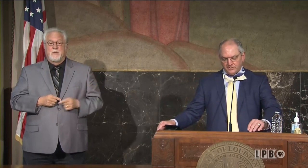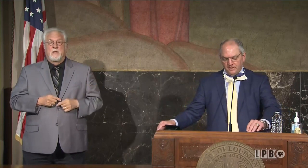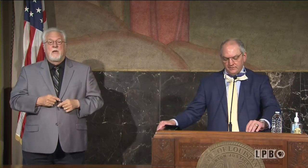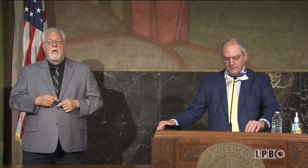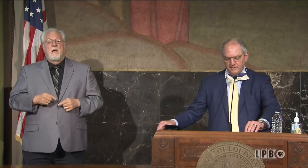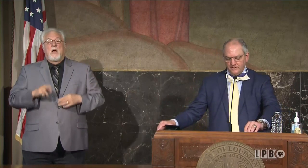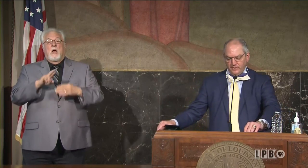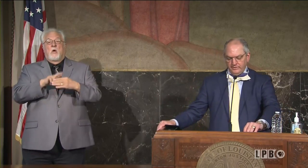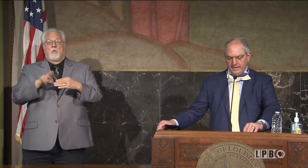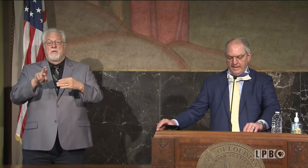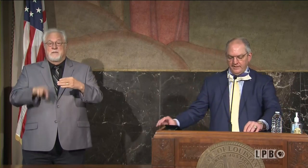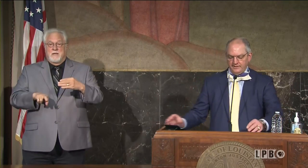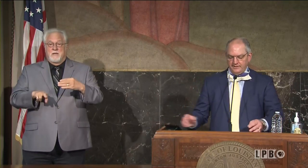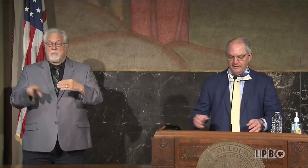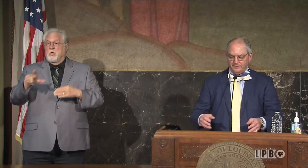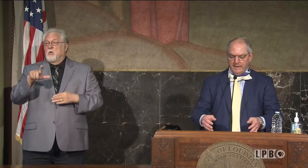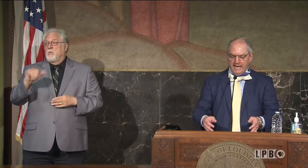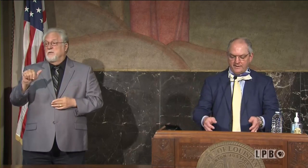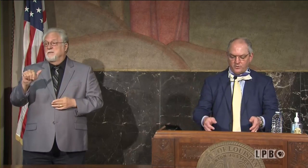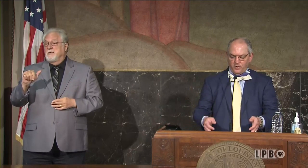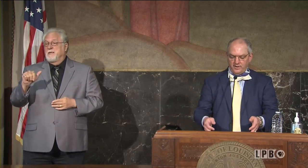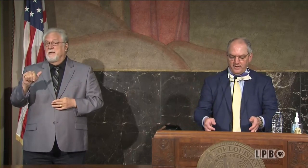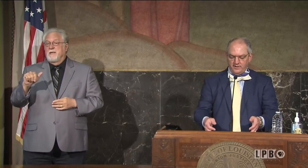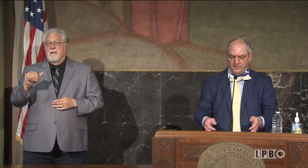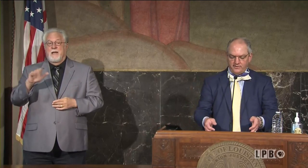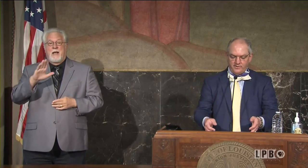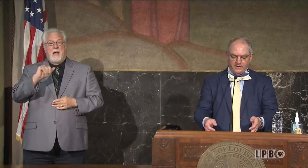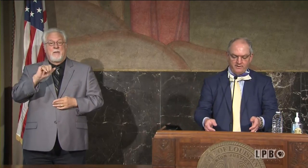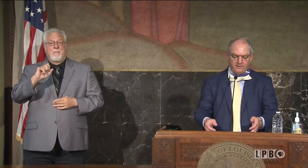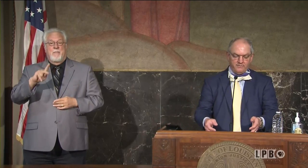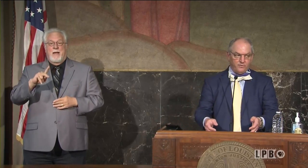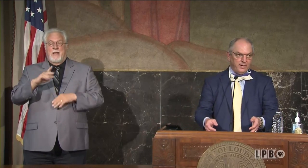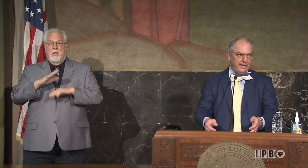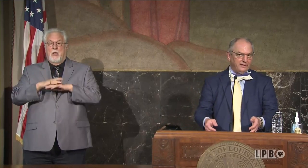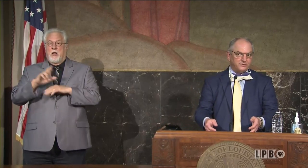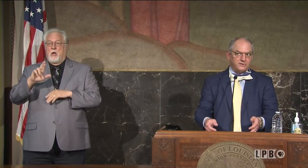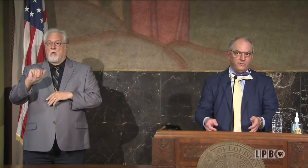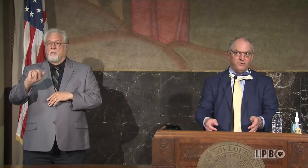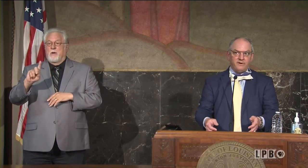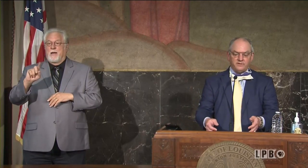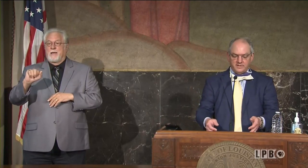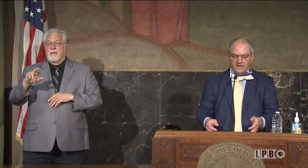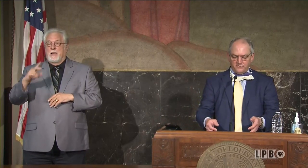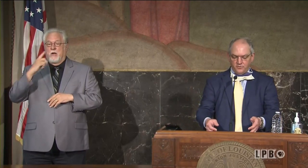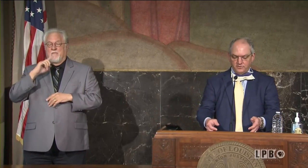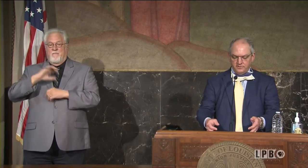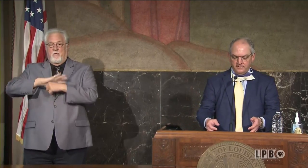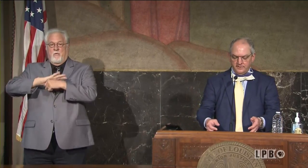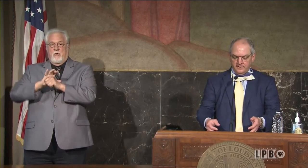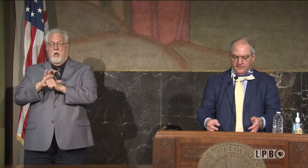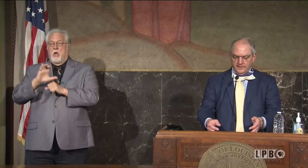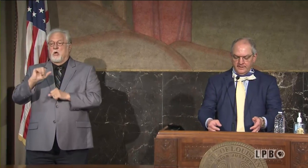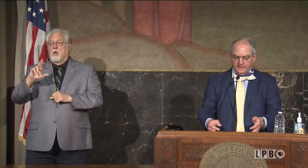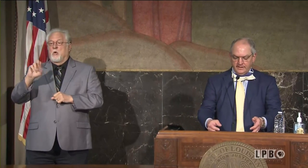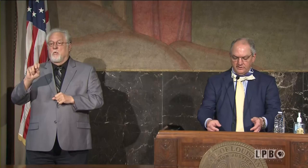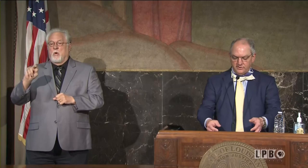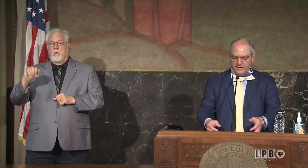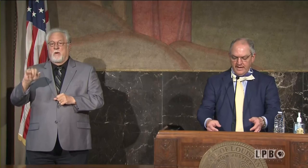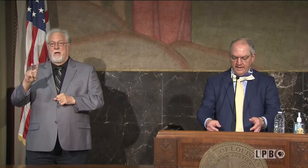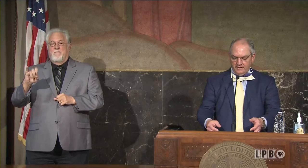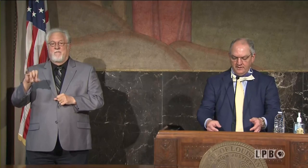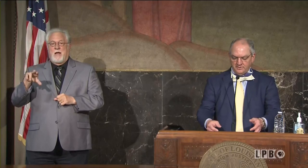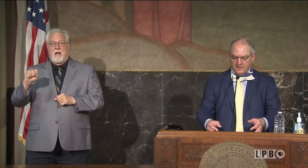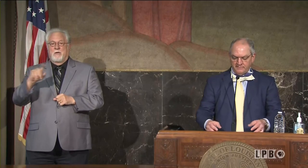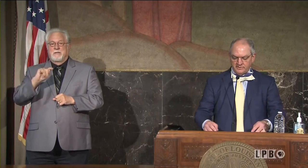As a result, Louisiana is back squarely on the radar of the White House Coronavirus Task Force.